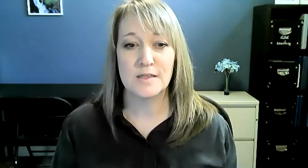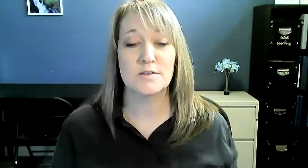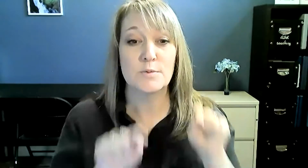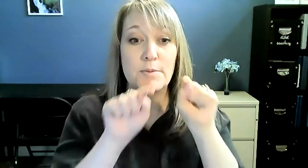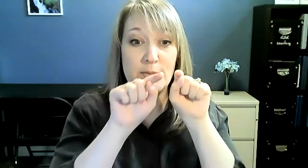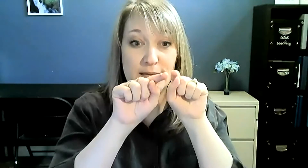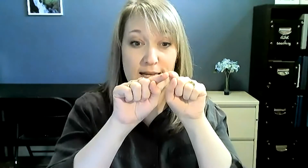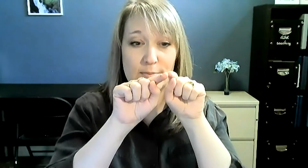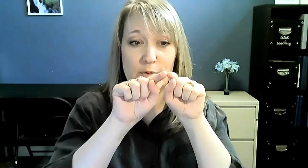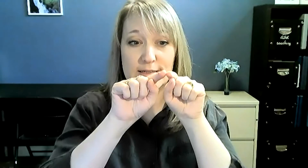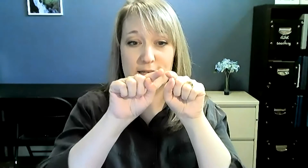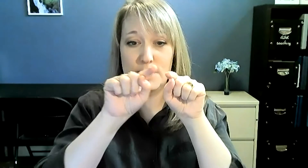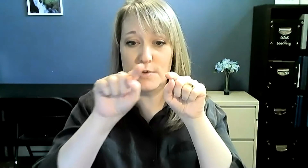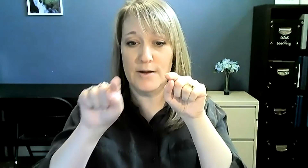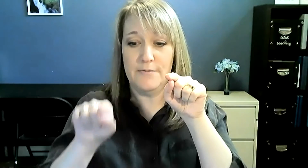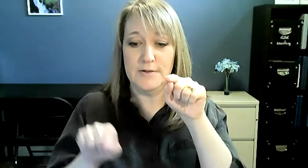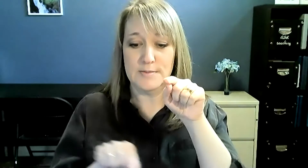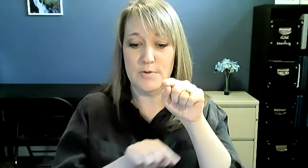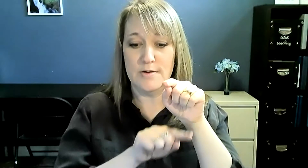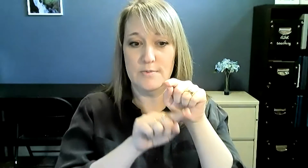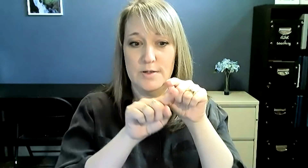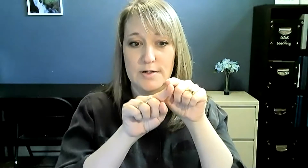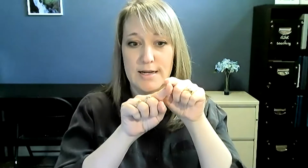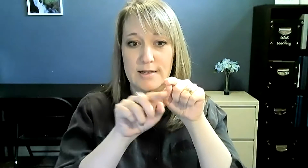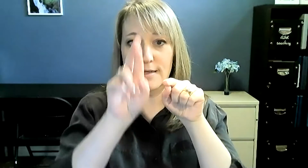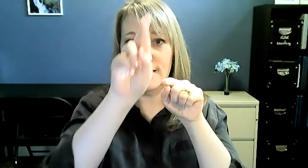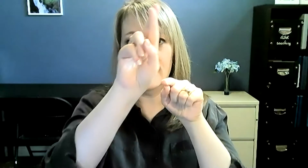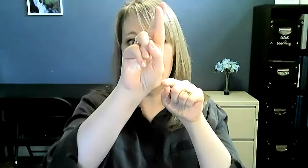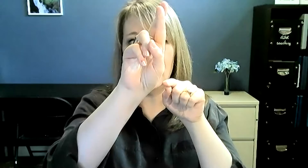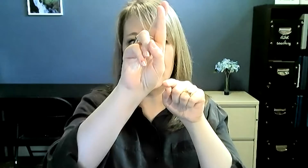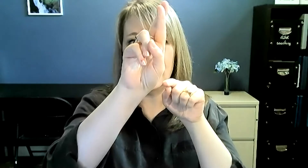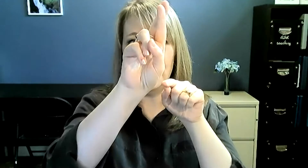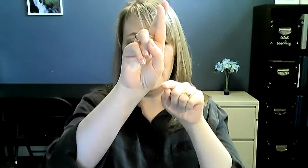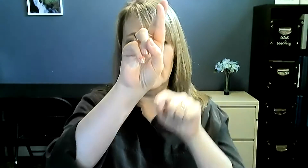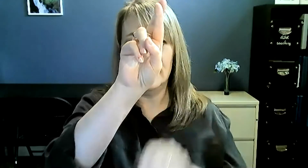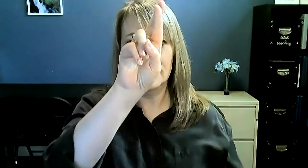So remember, the beginning point is going to be your reference point when you're adding additional stuff in there.